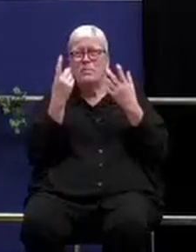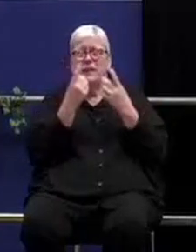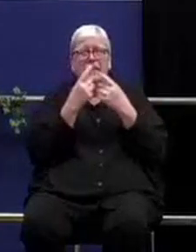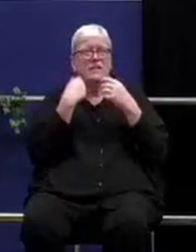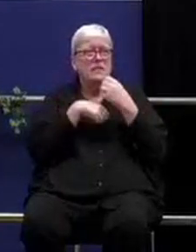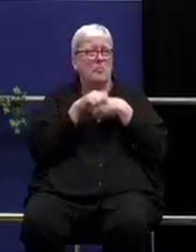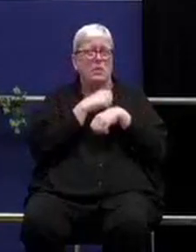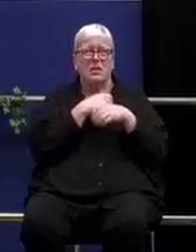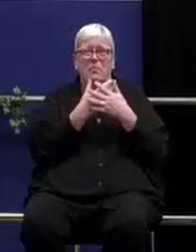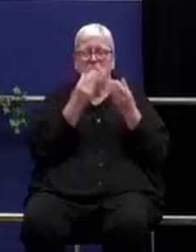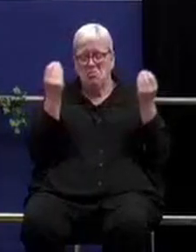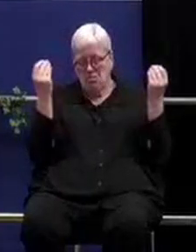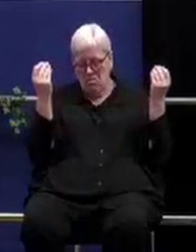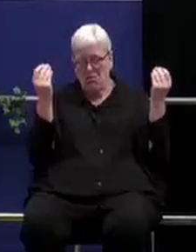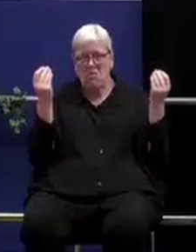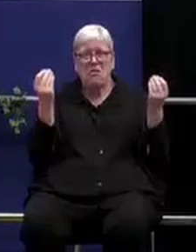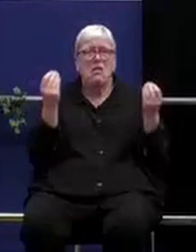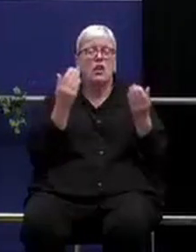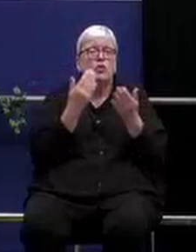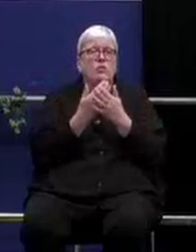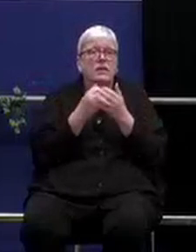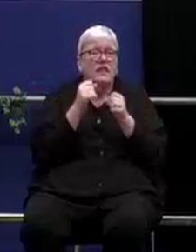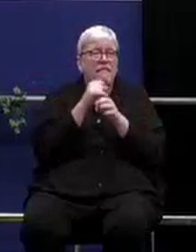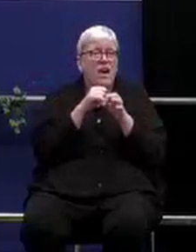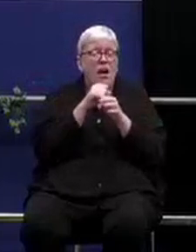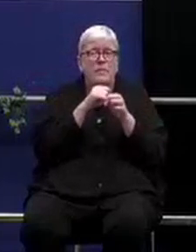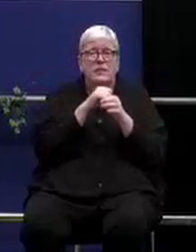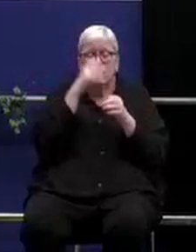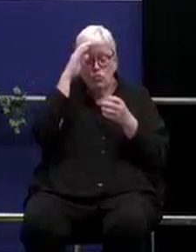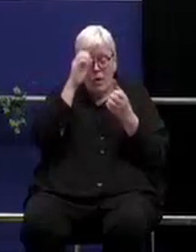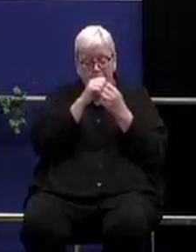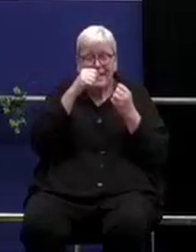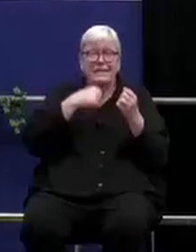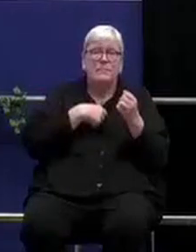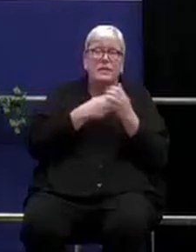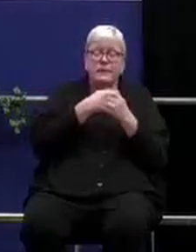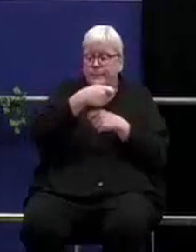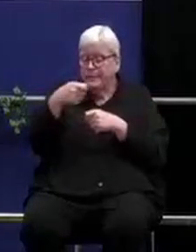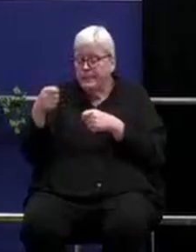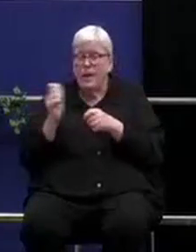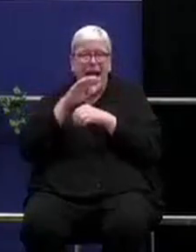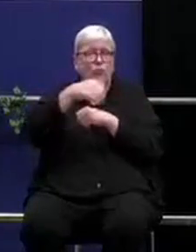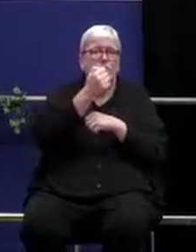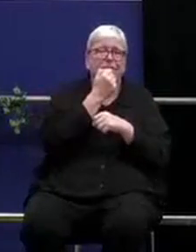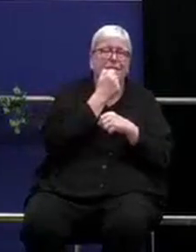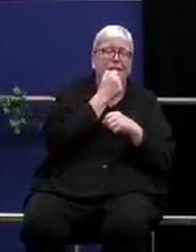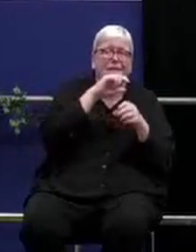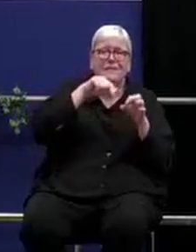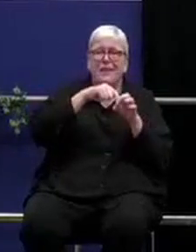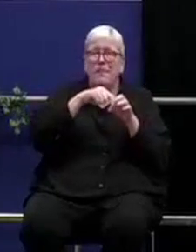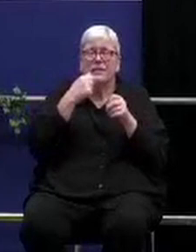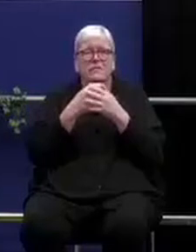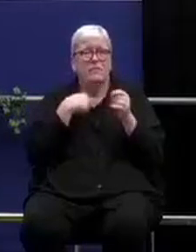become redundant. The whole pharmacy reminded me of the fake dispensaries with our out-of-date tablets we used to practice in at